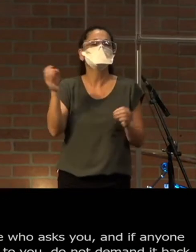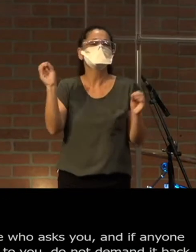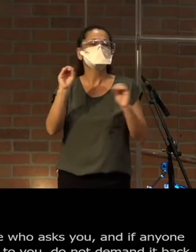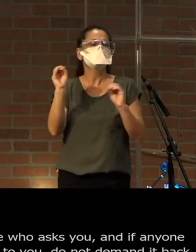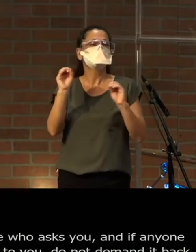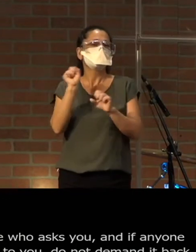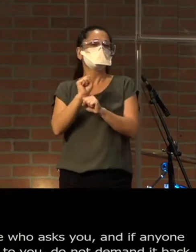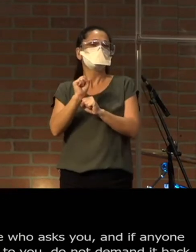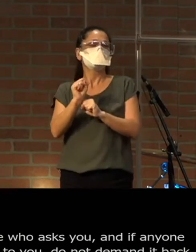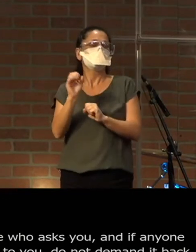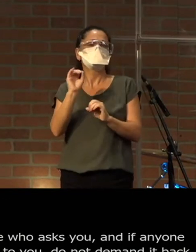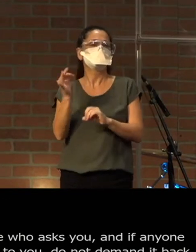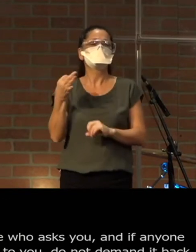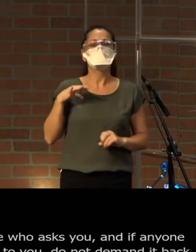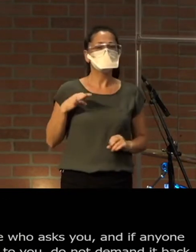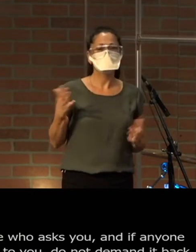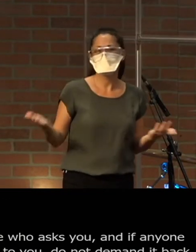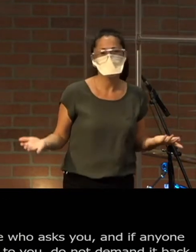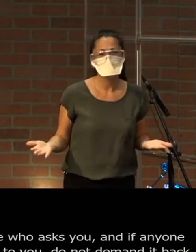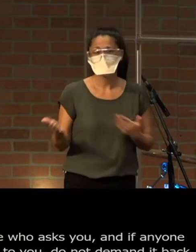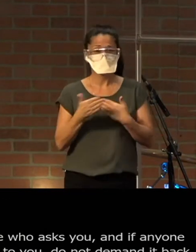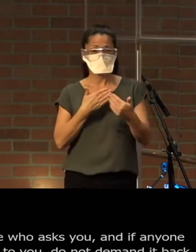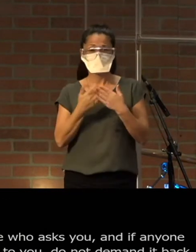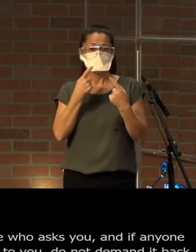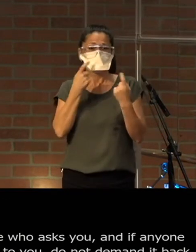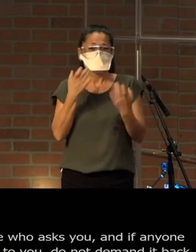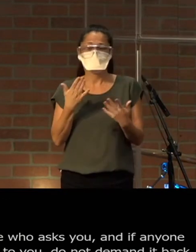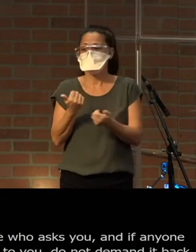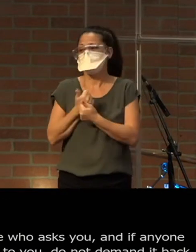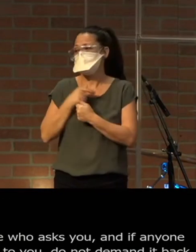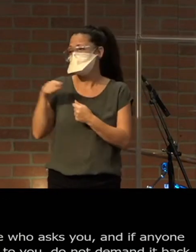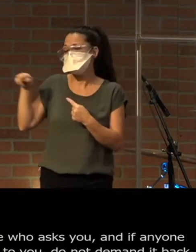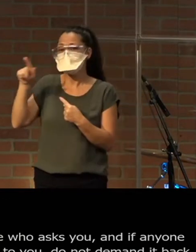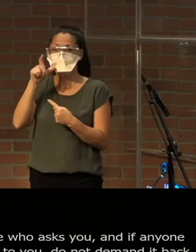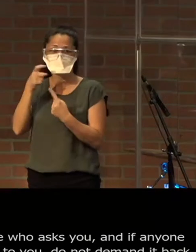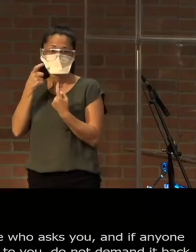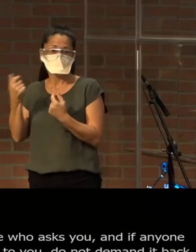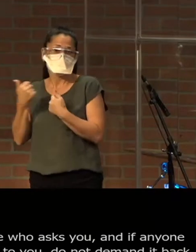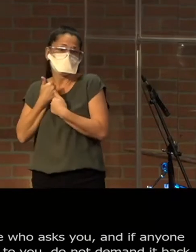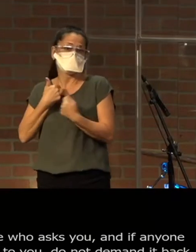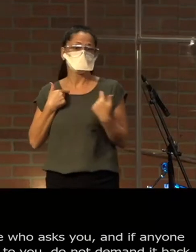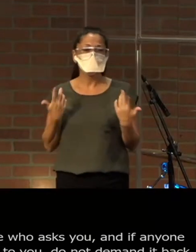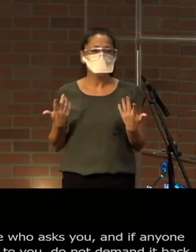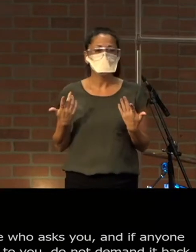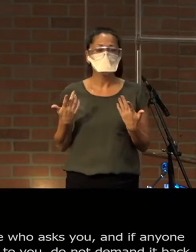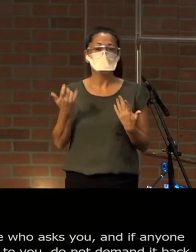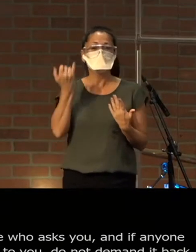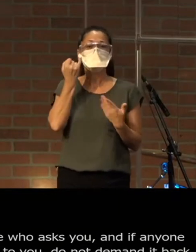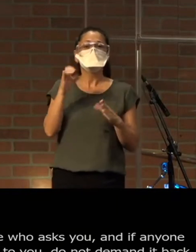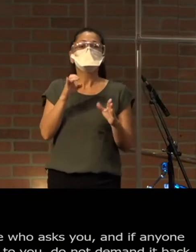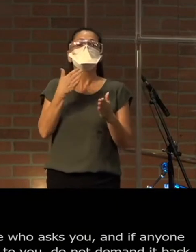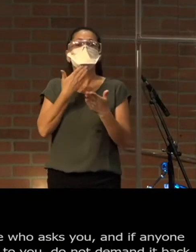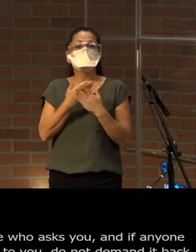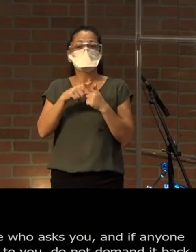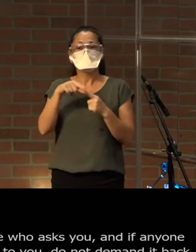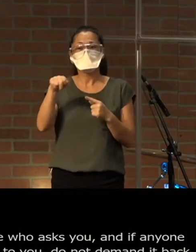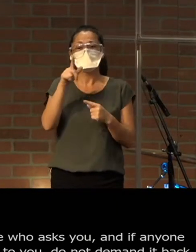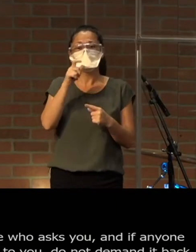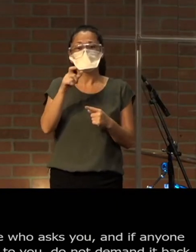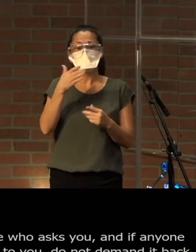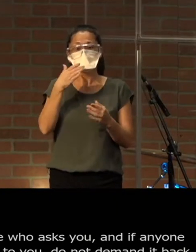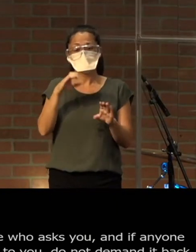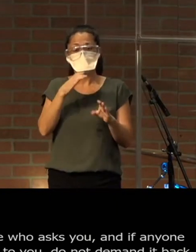that to you? Even sinners love those who love them. And if you do good to those who are good to you, what